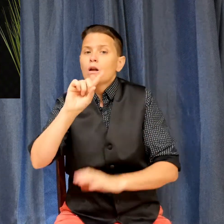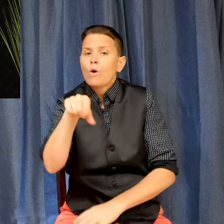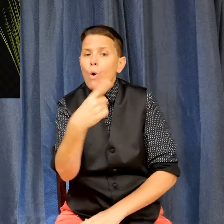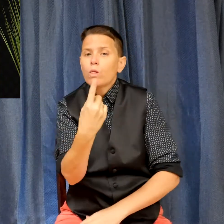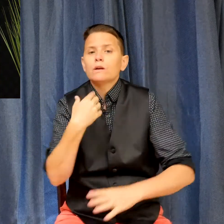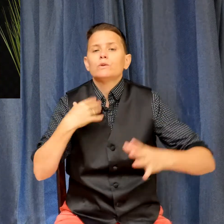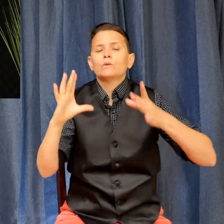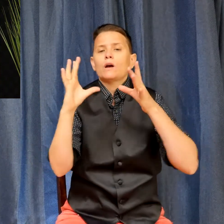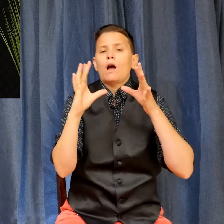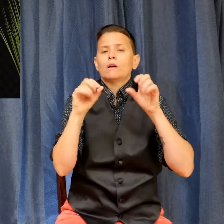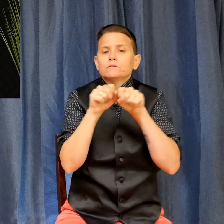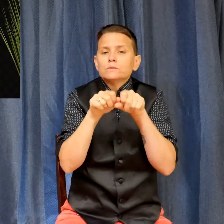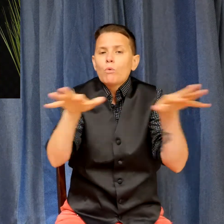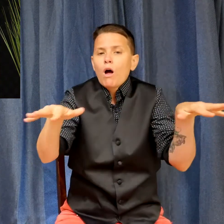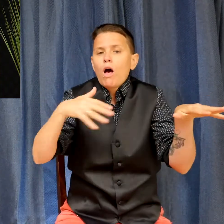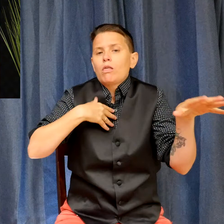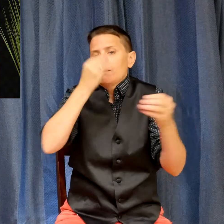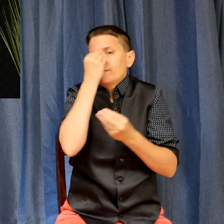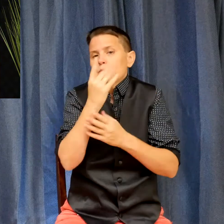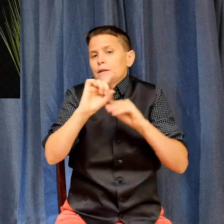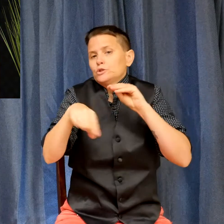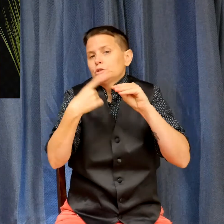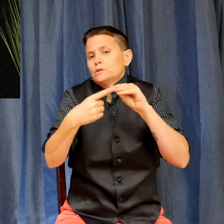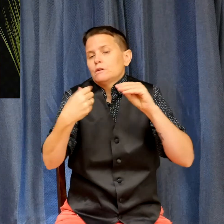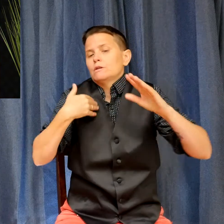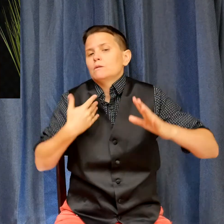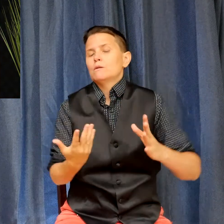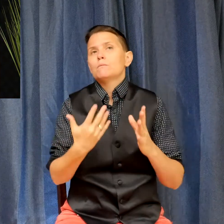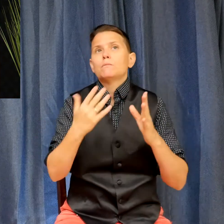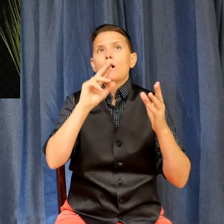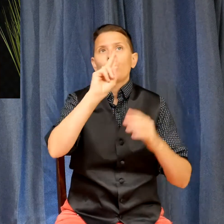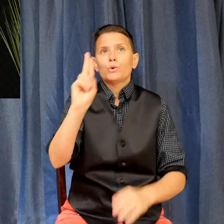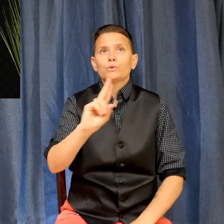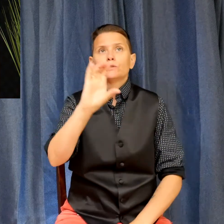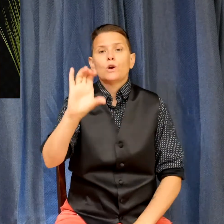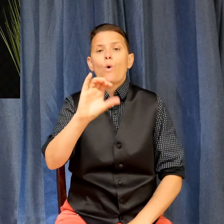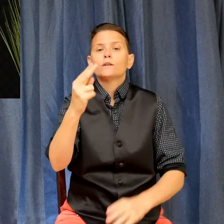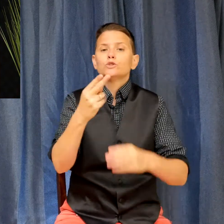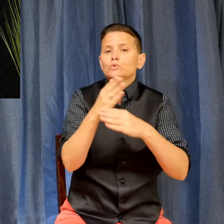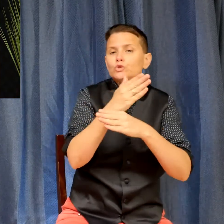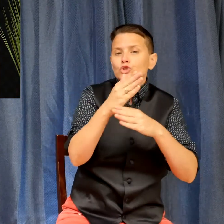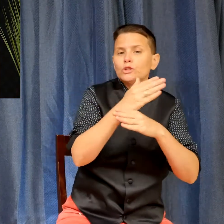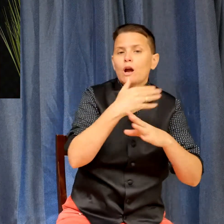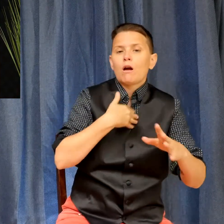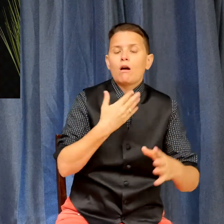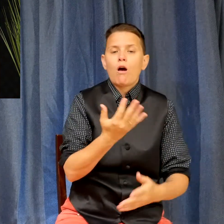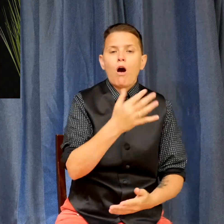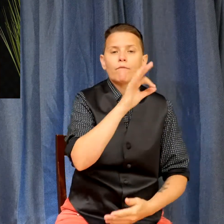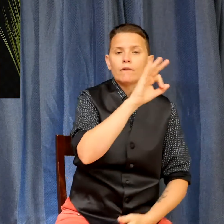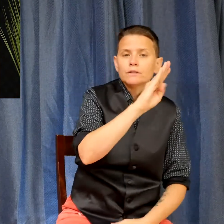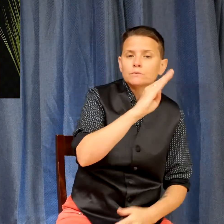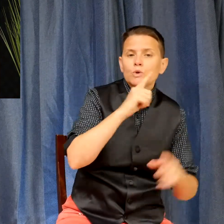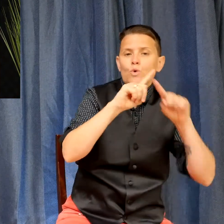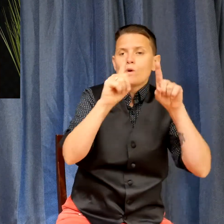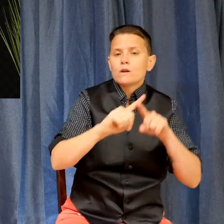the message of unity by liking our service and sharing it with your friends online. Throughout the service, as you are